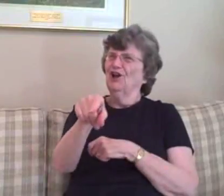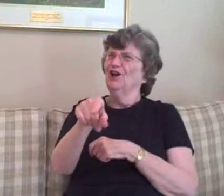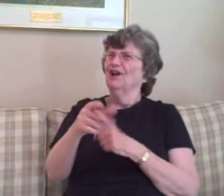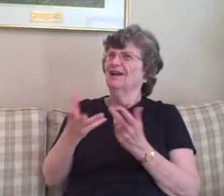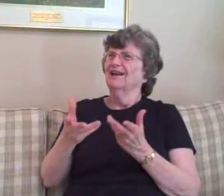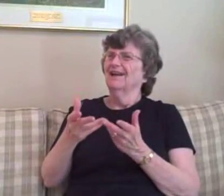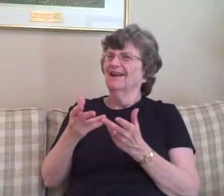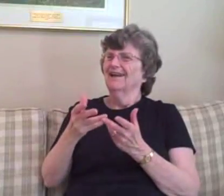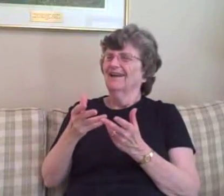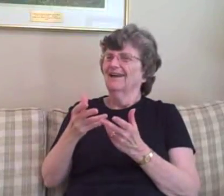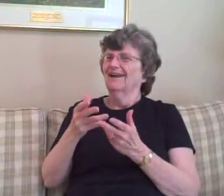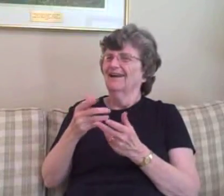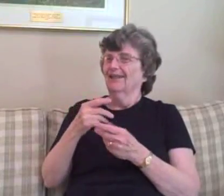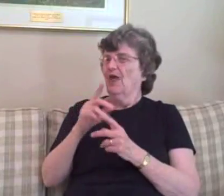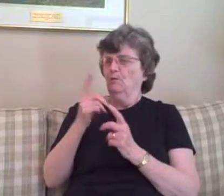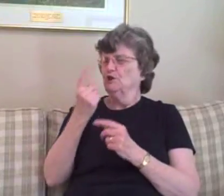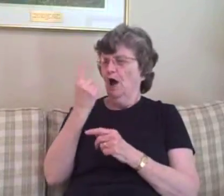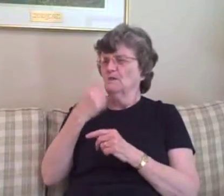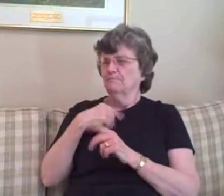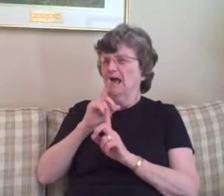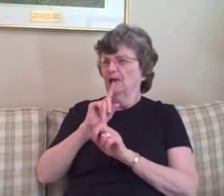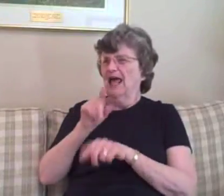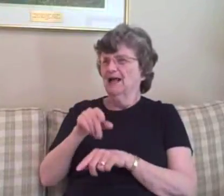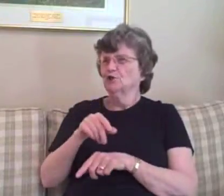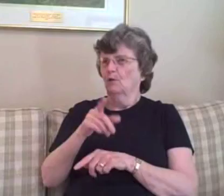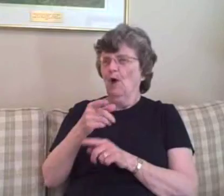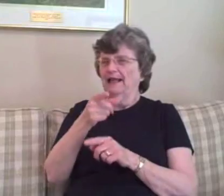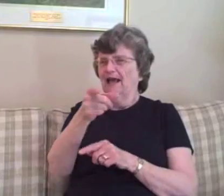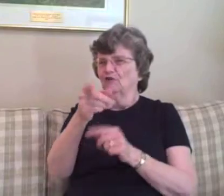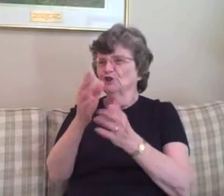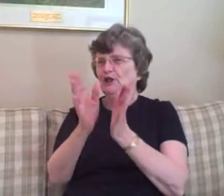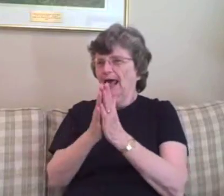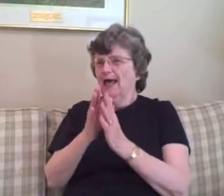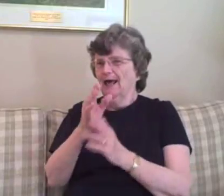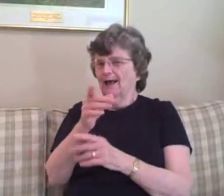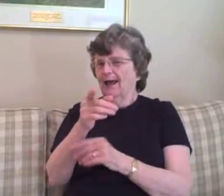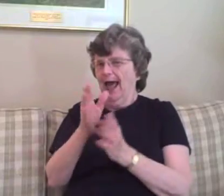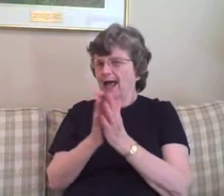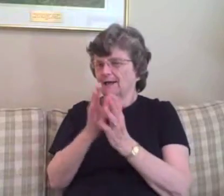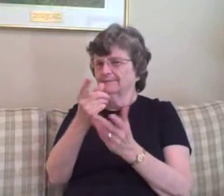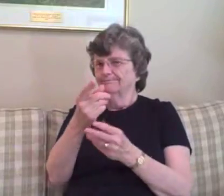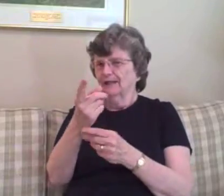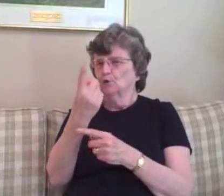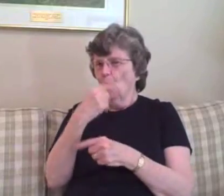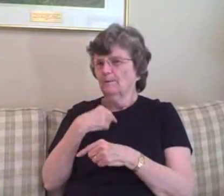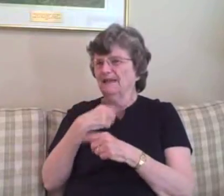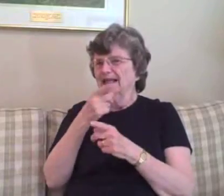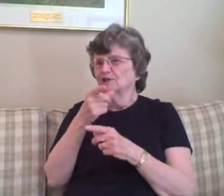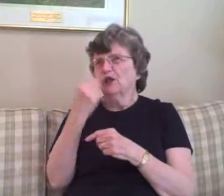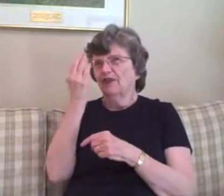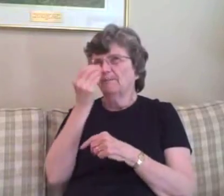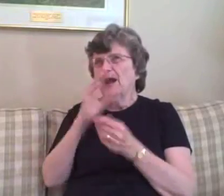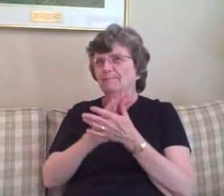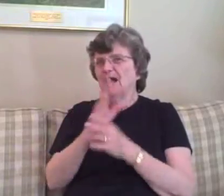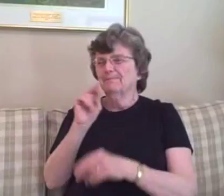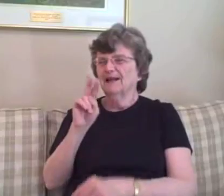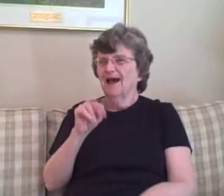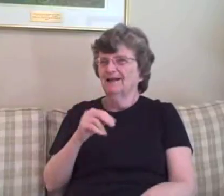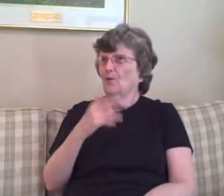God pick me instead of this person? It was always my answer that if they're